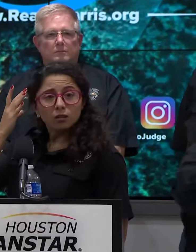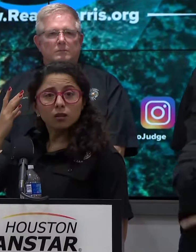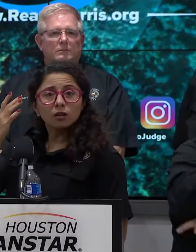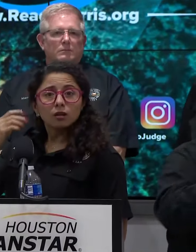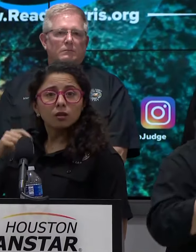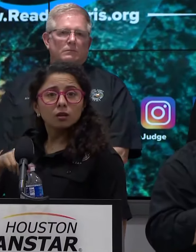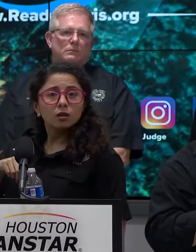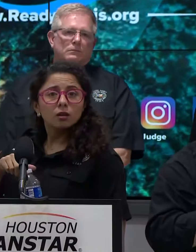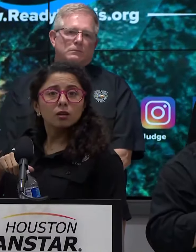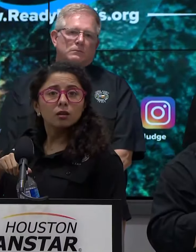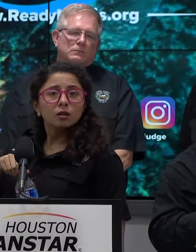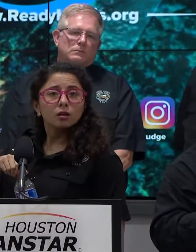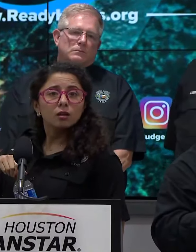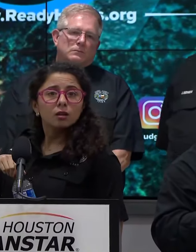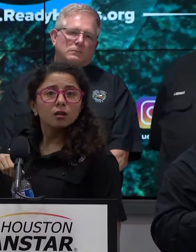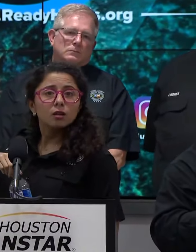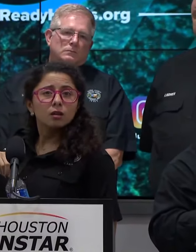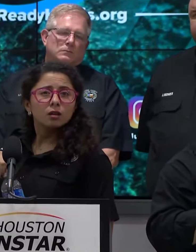Yeah.